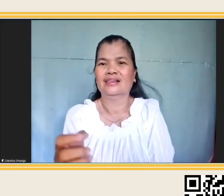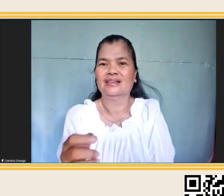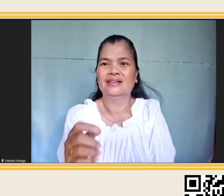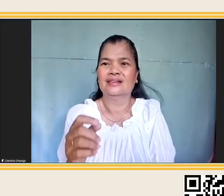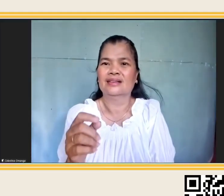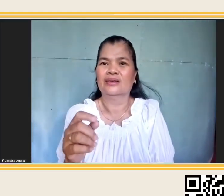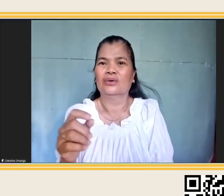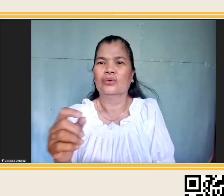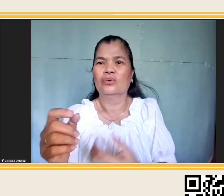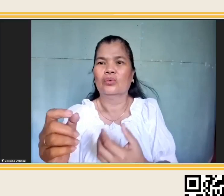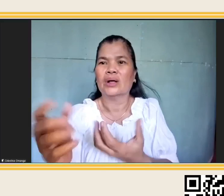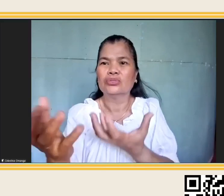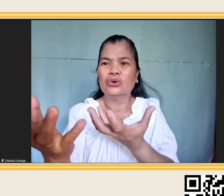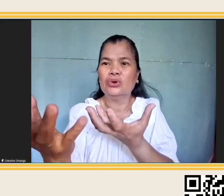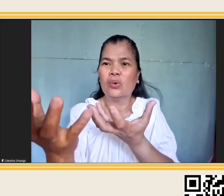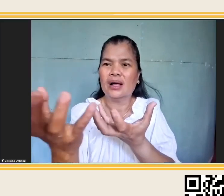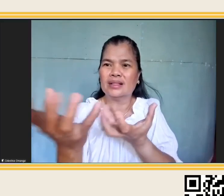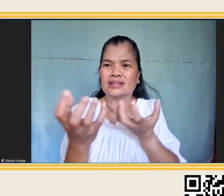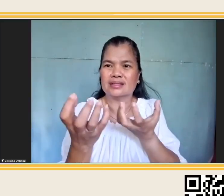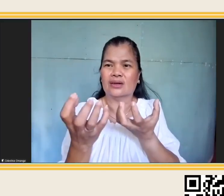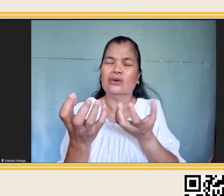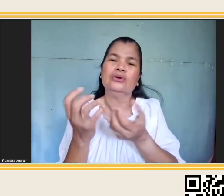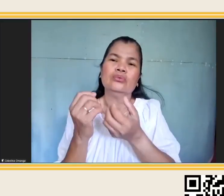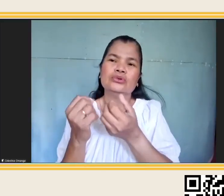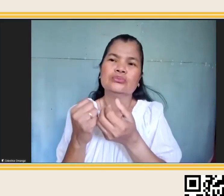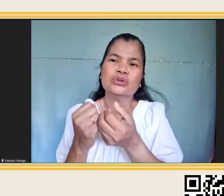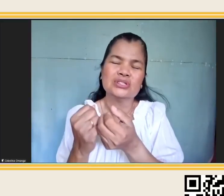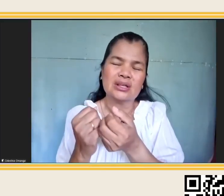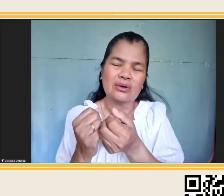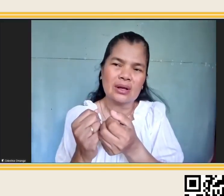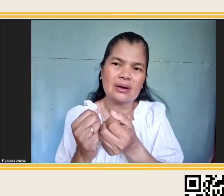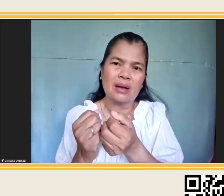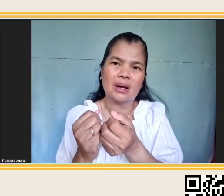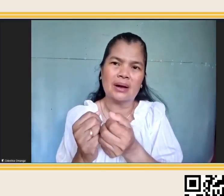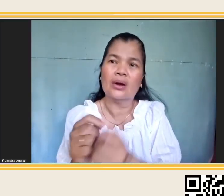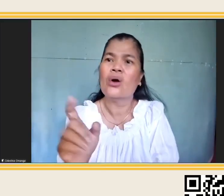Okay? What do you want? O yung gusto mong